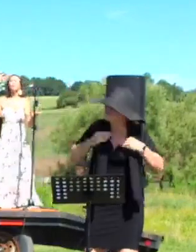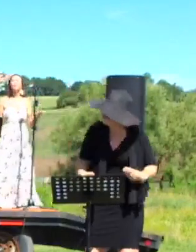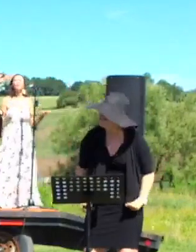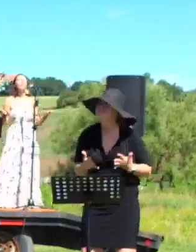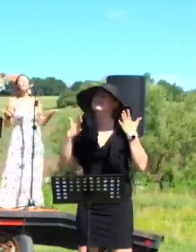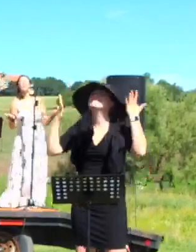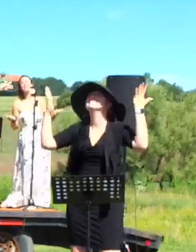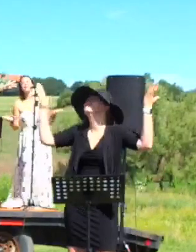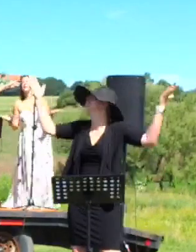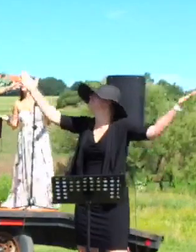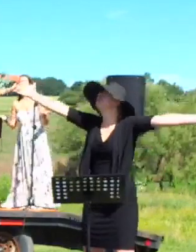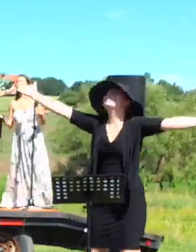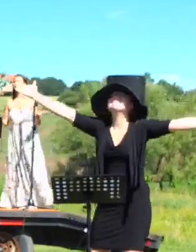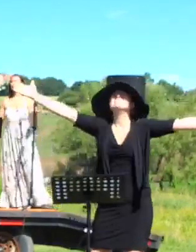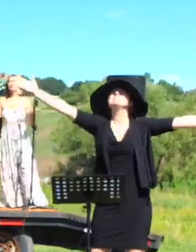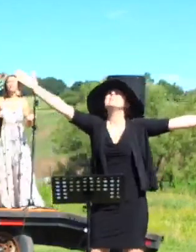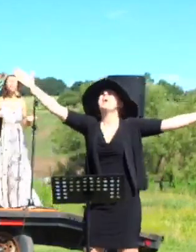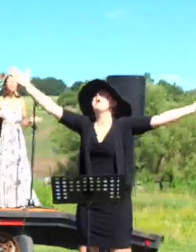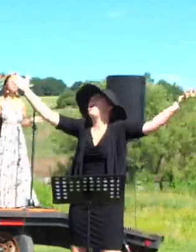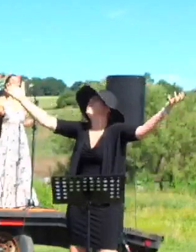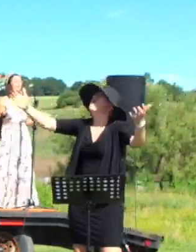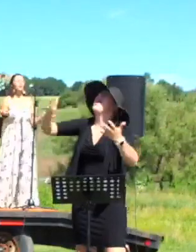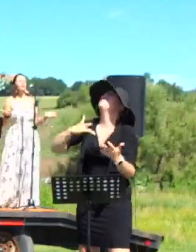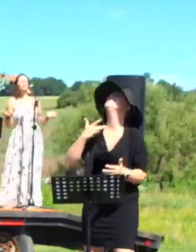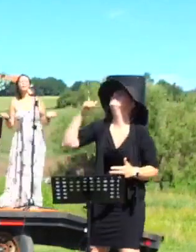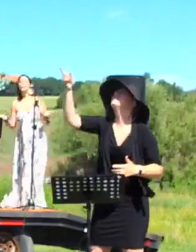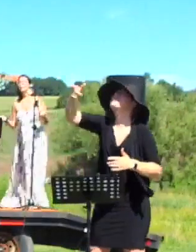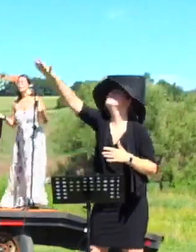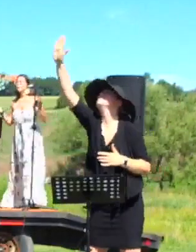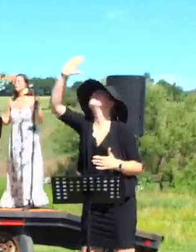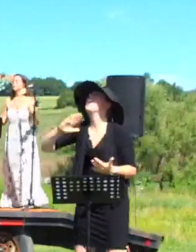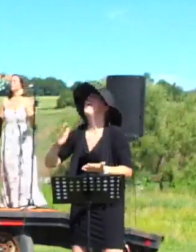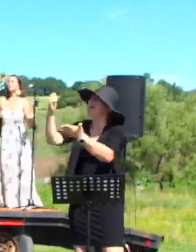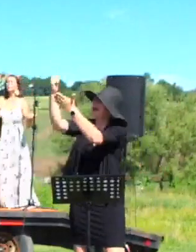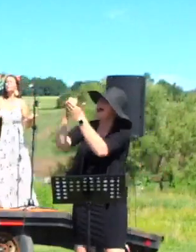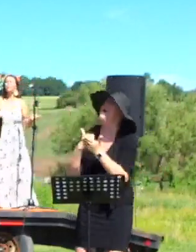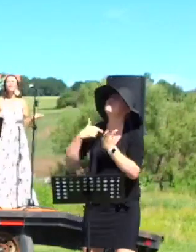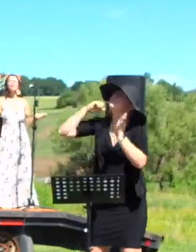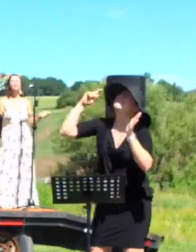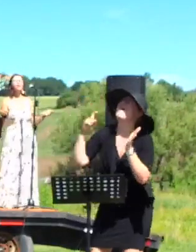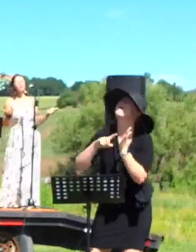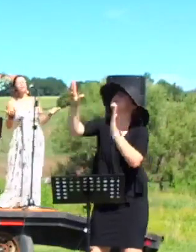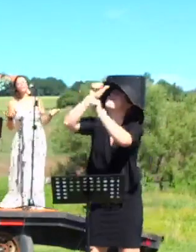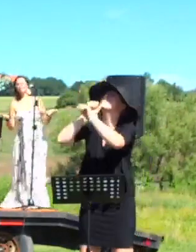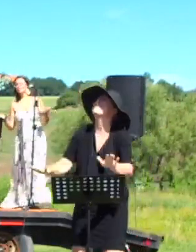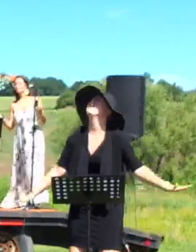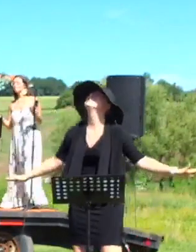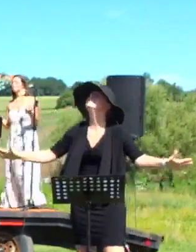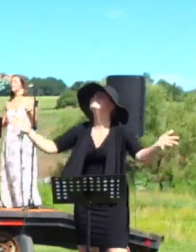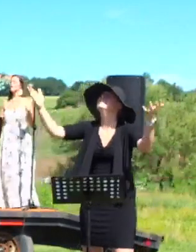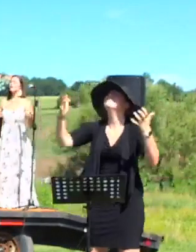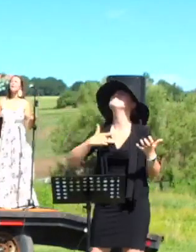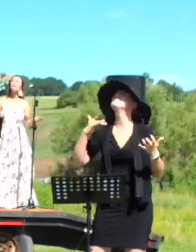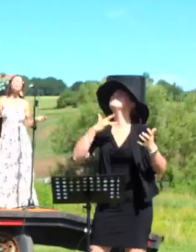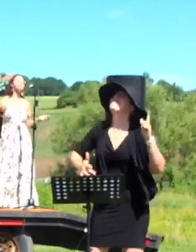your goodness. Let us become more aware of